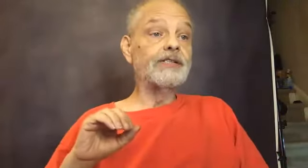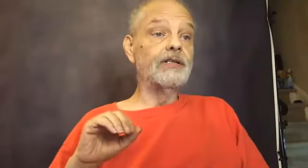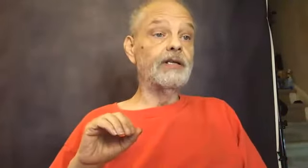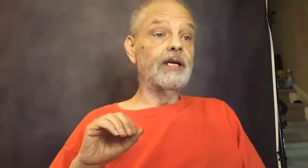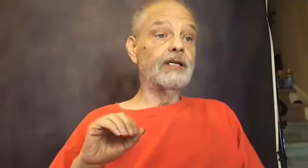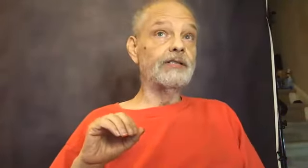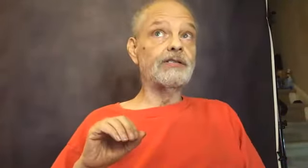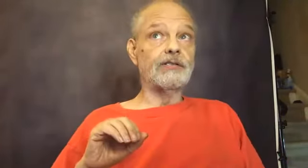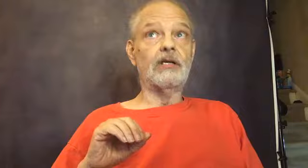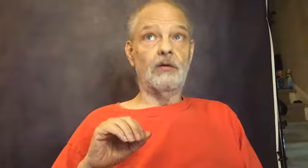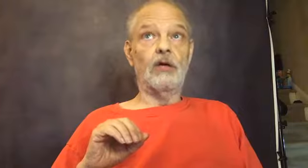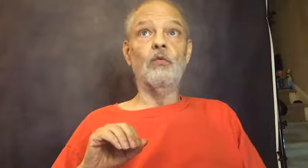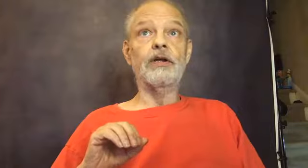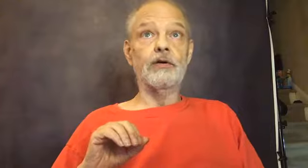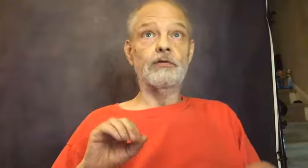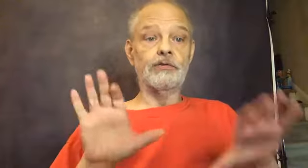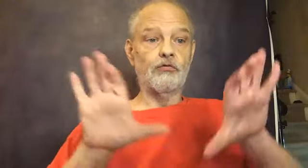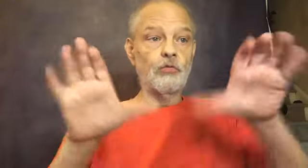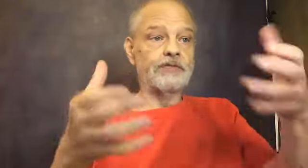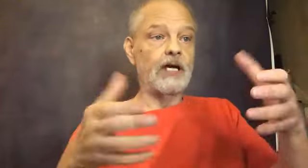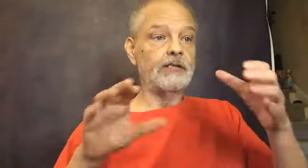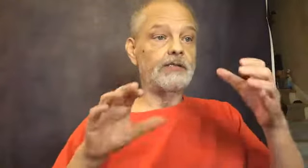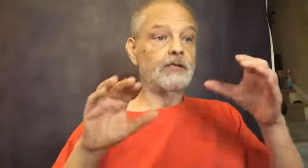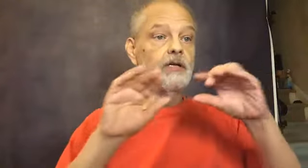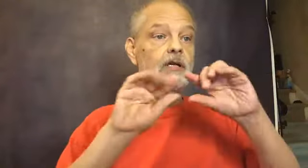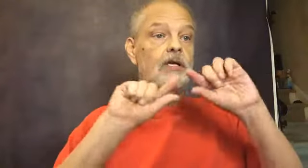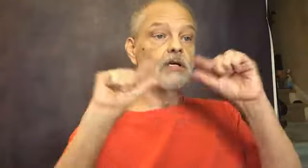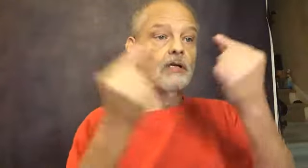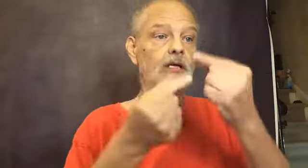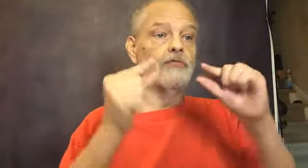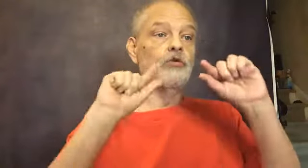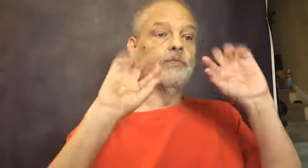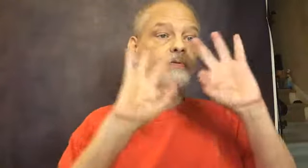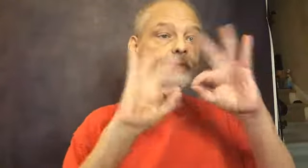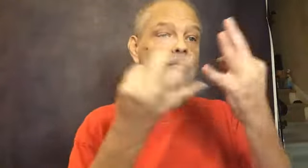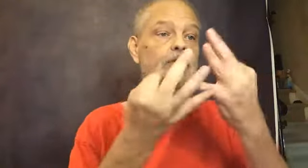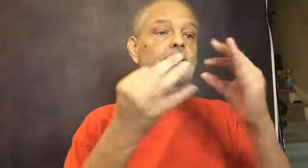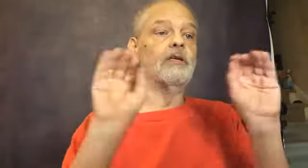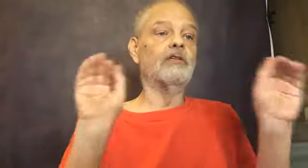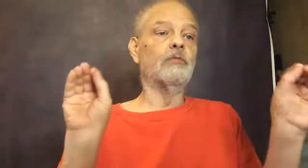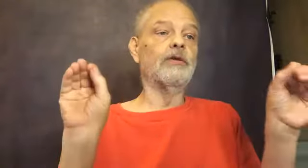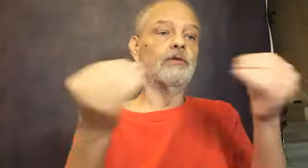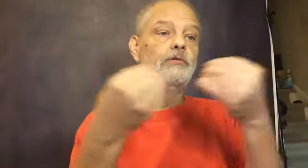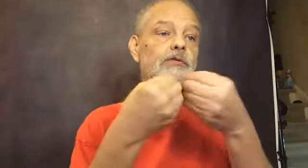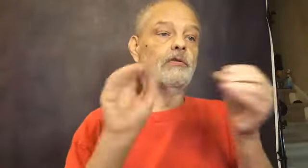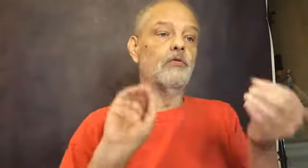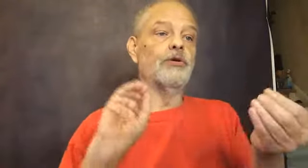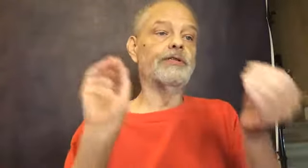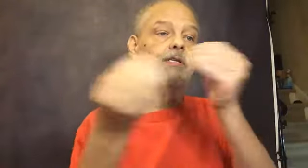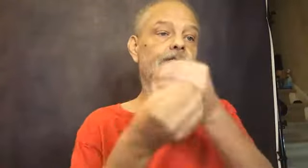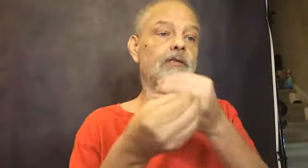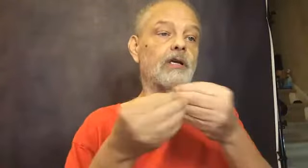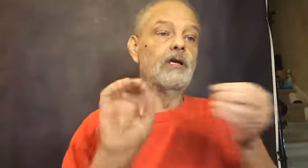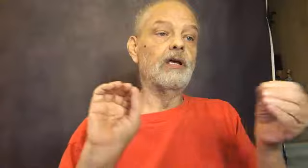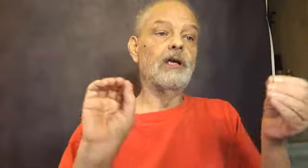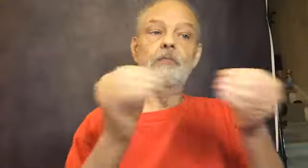Organization is one of those group signs, like group, family, done with O's, organization. But